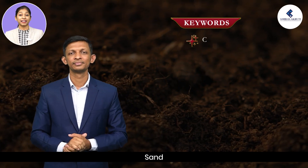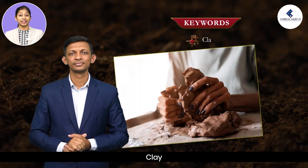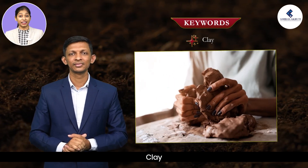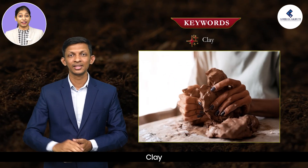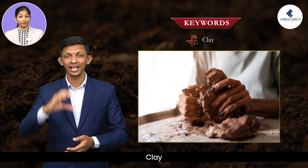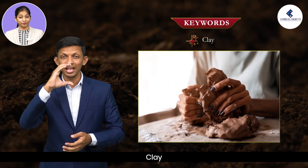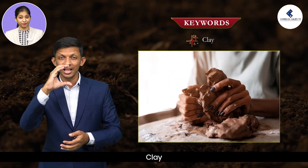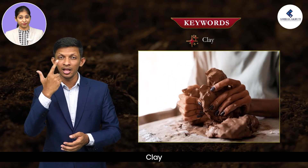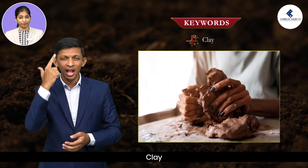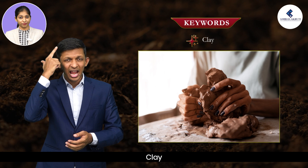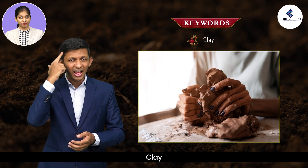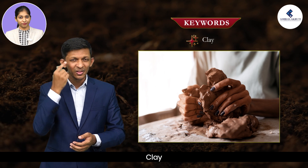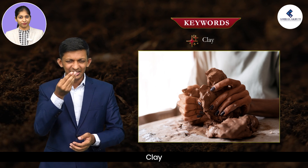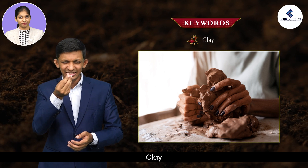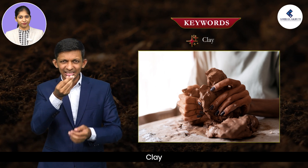clay,